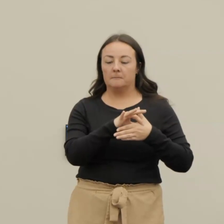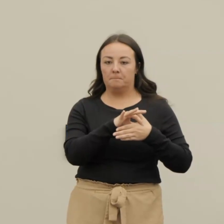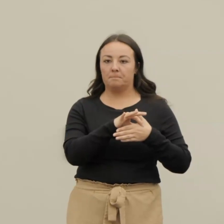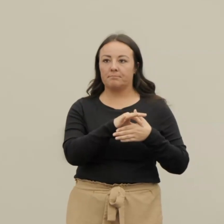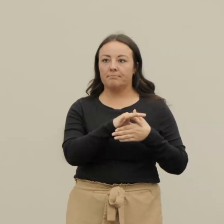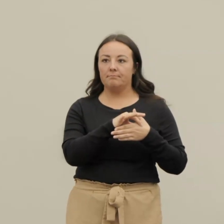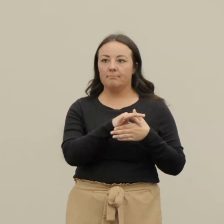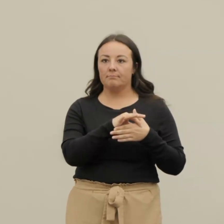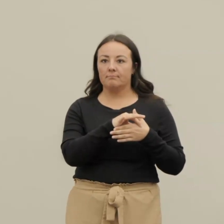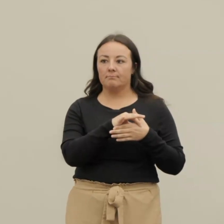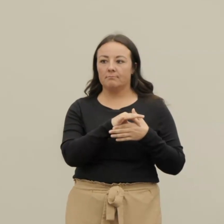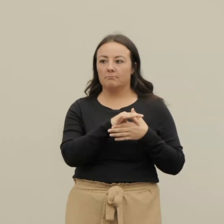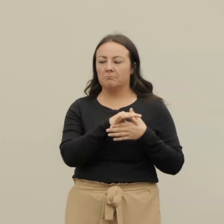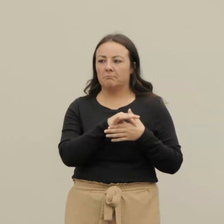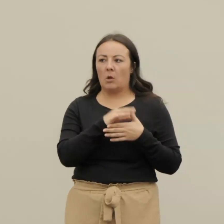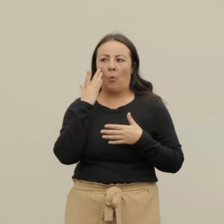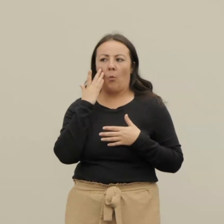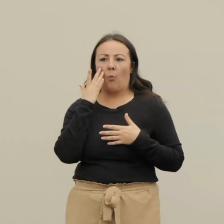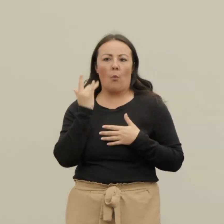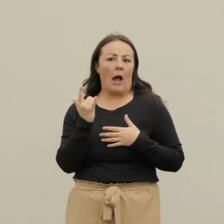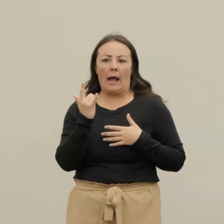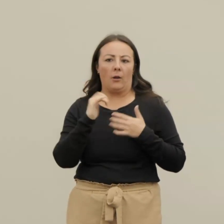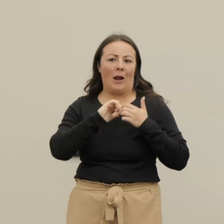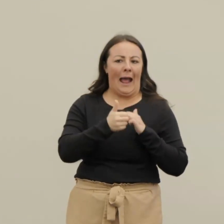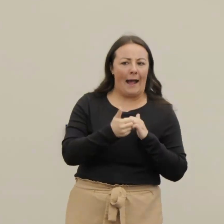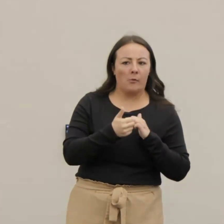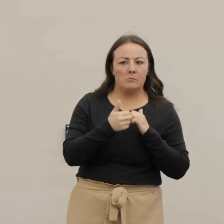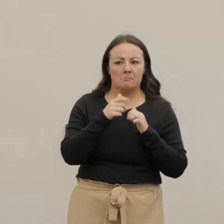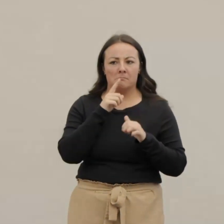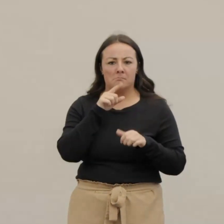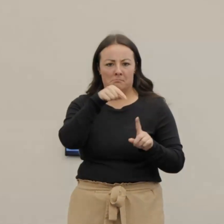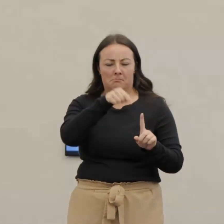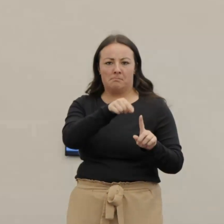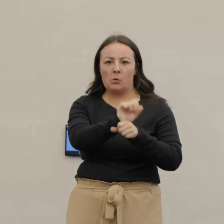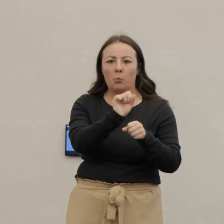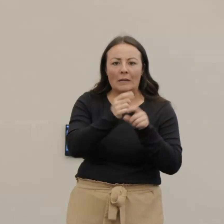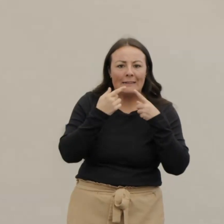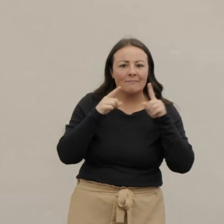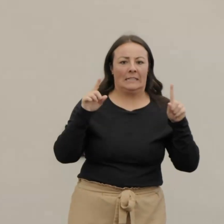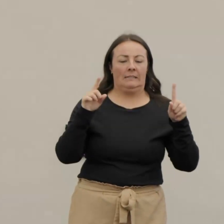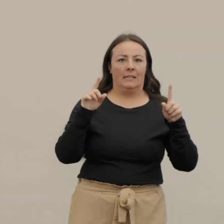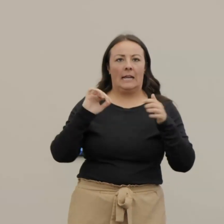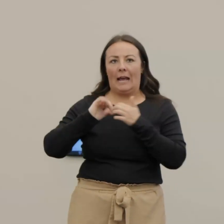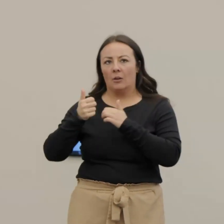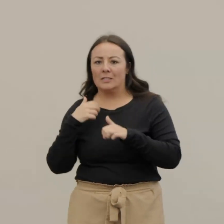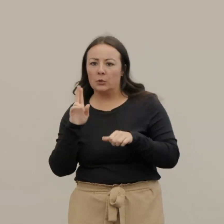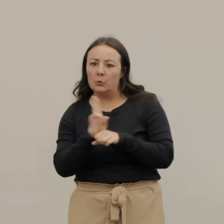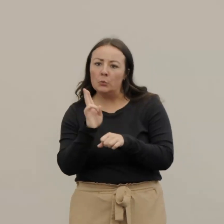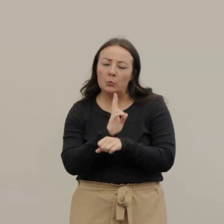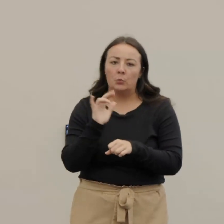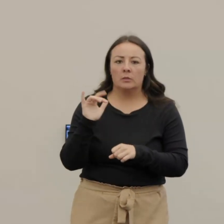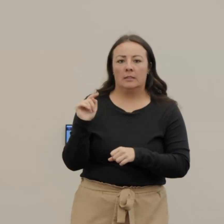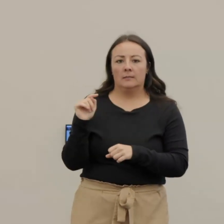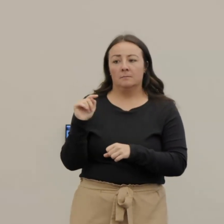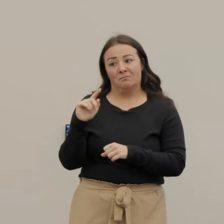what makes it effective? How is it useful? It really